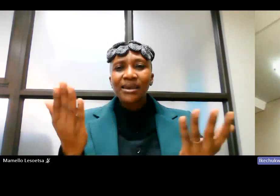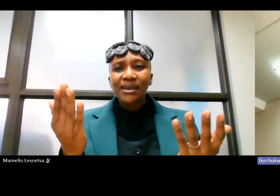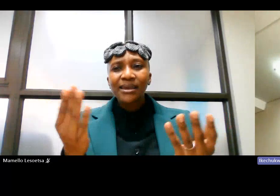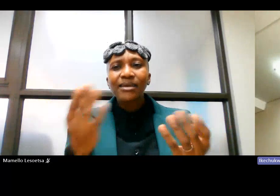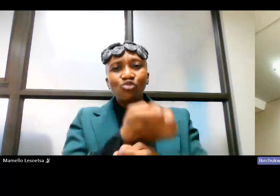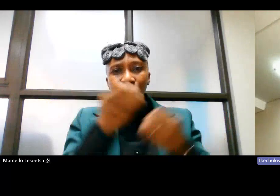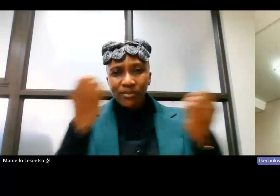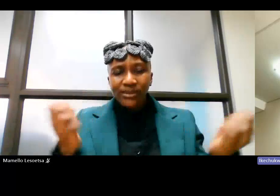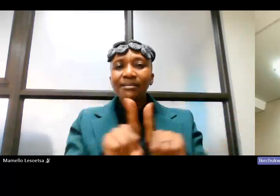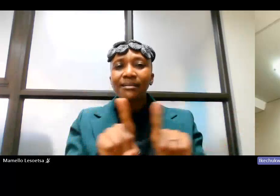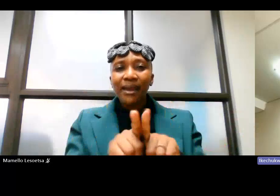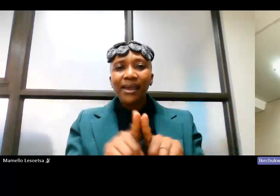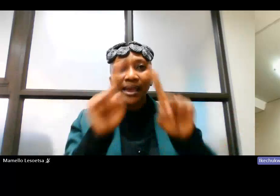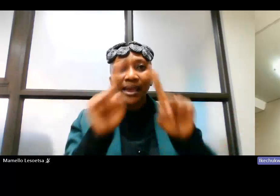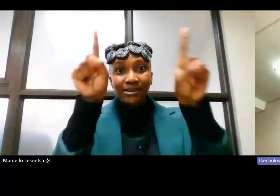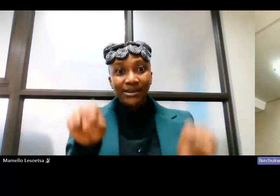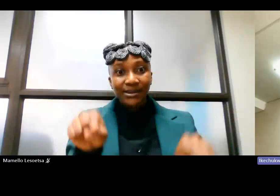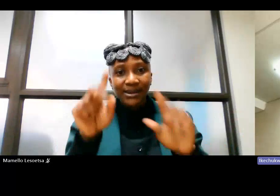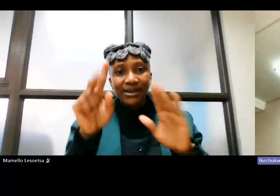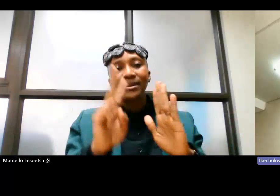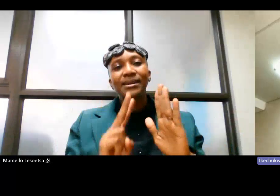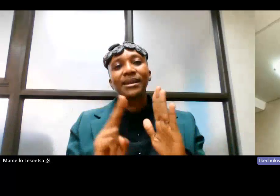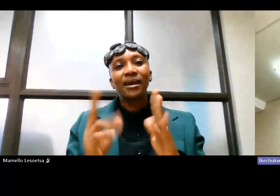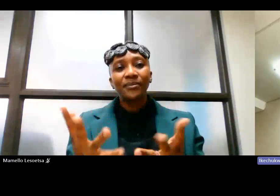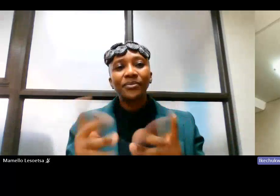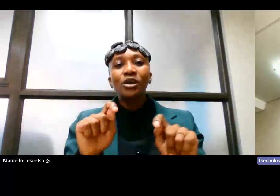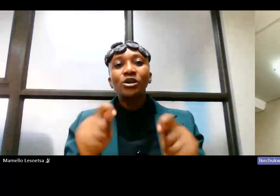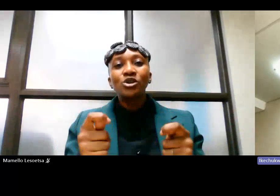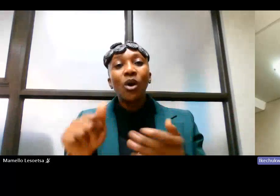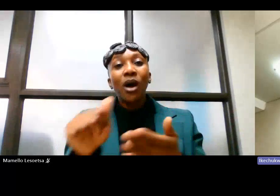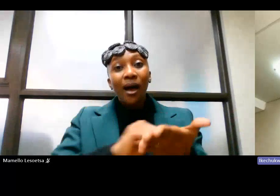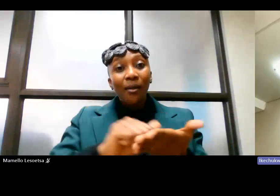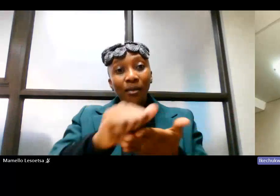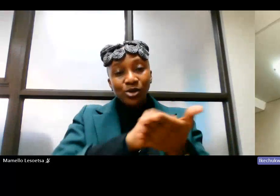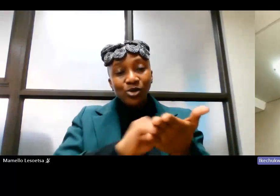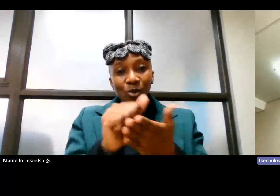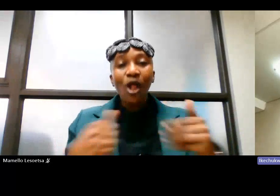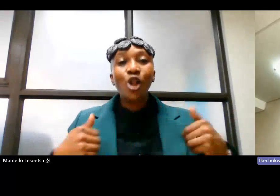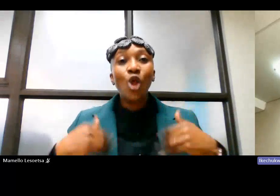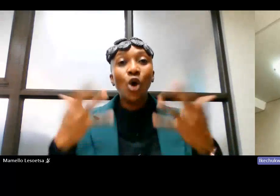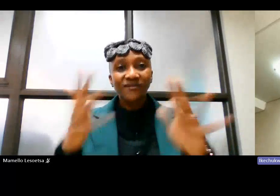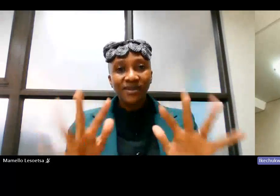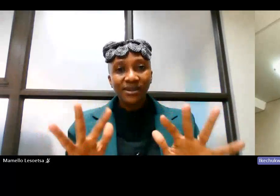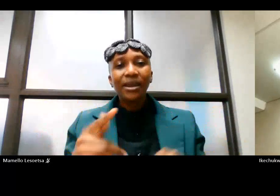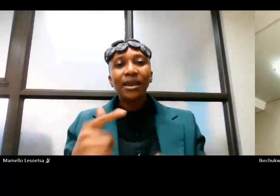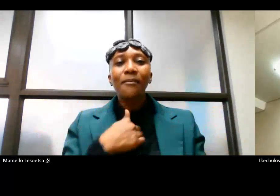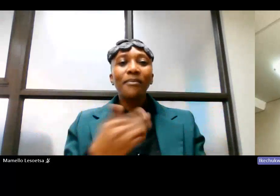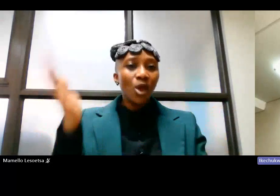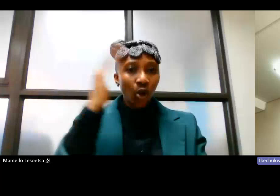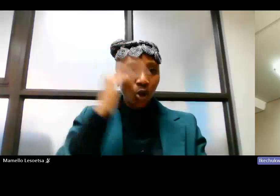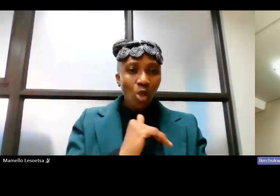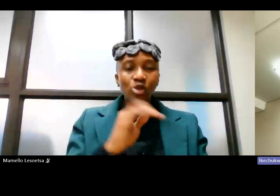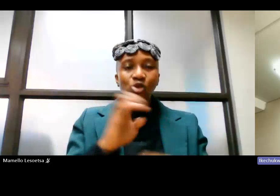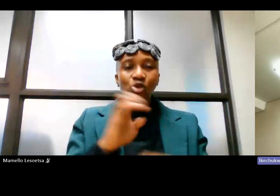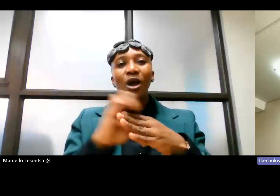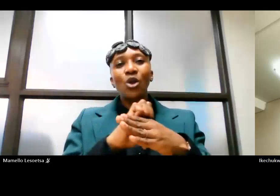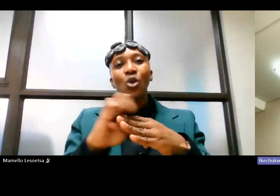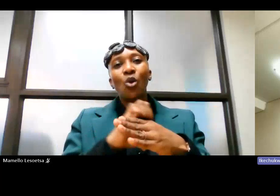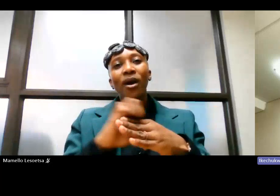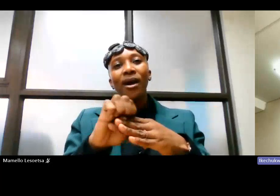So when Amatuba was being launched, I was one of the people I was called to evaluate the vendors who were